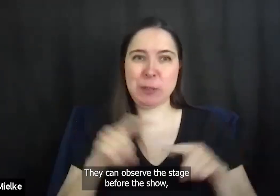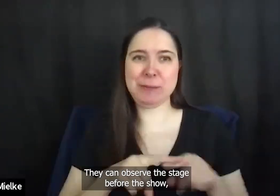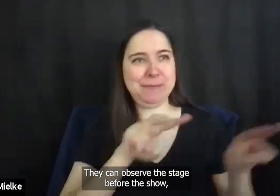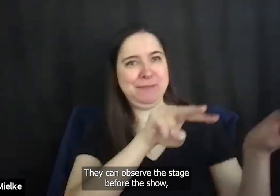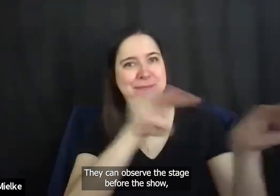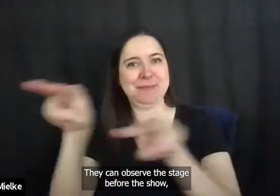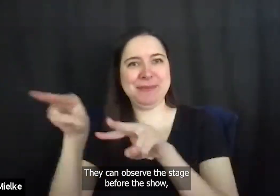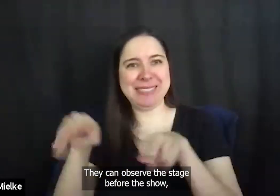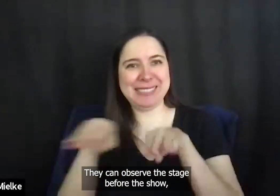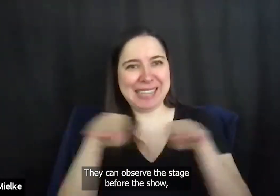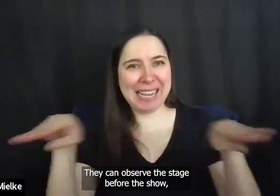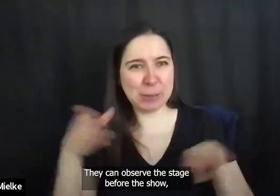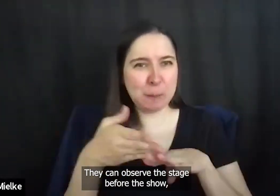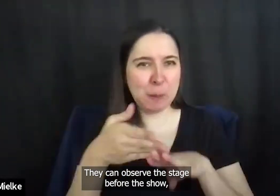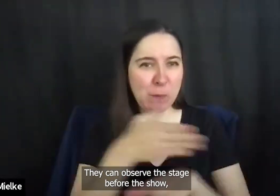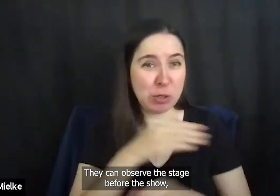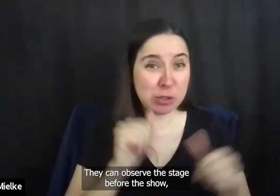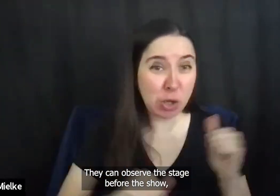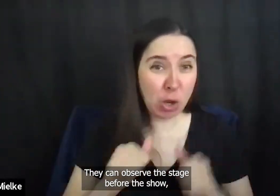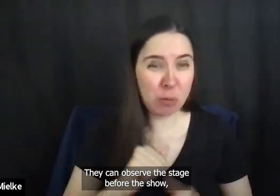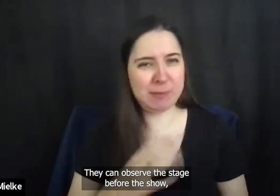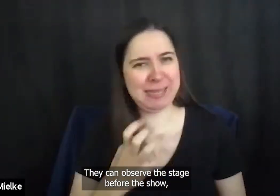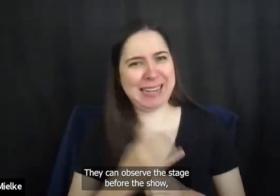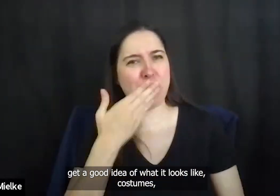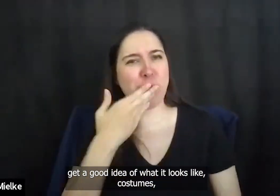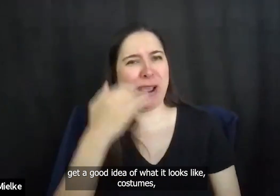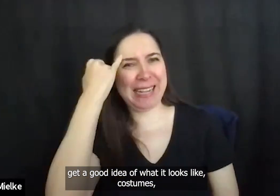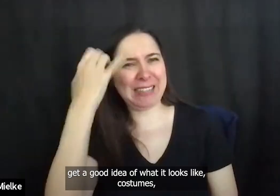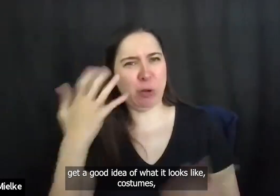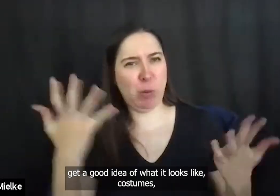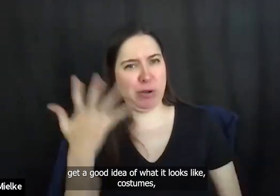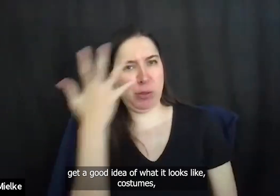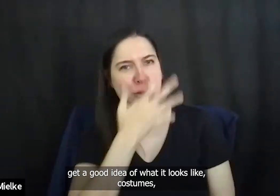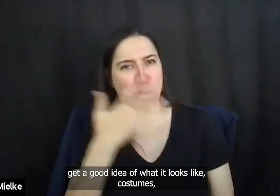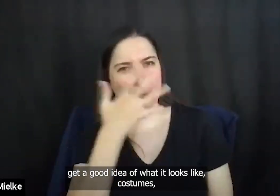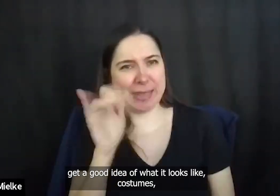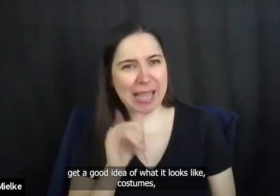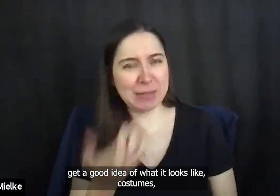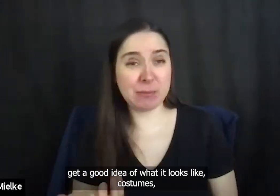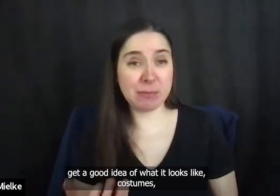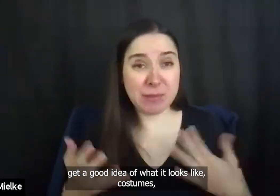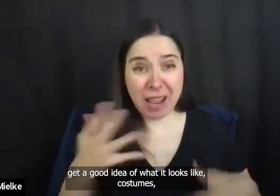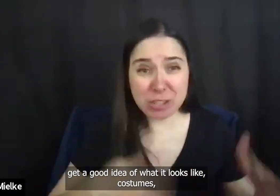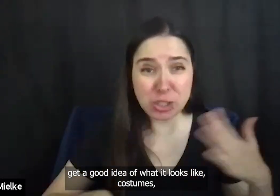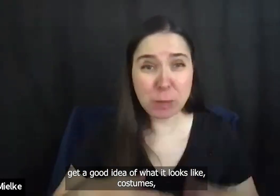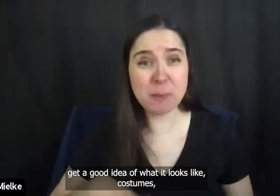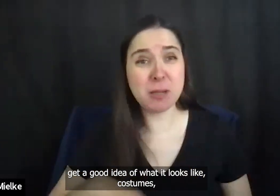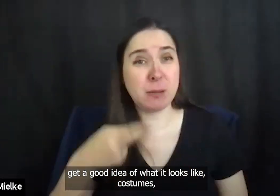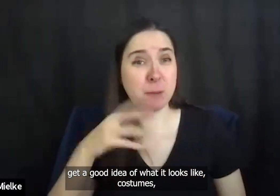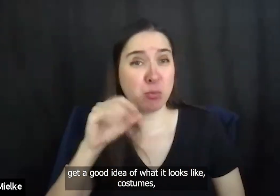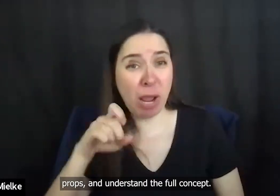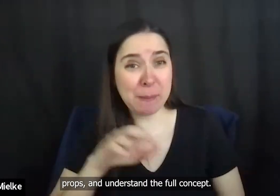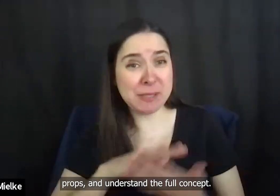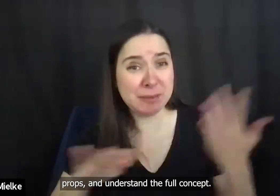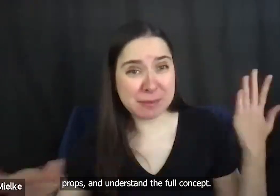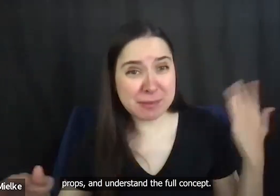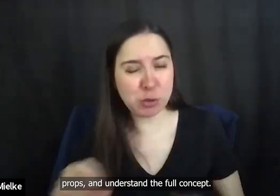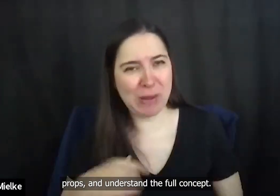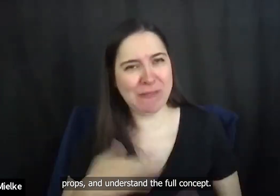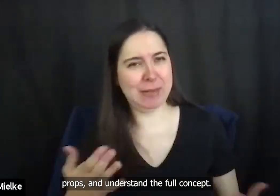can observe the stage before the show, get a good idea of what it looks like, costumes, props, and